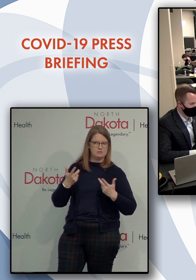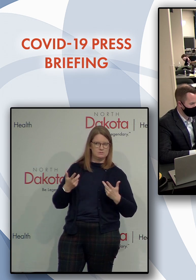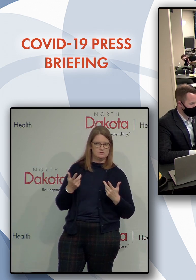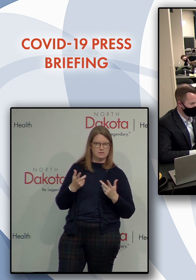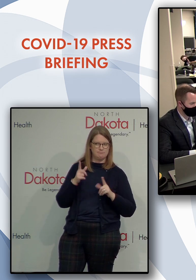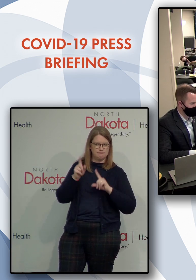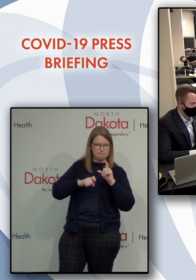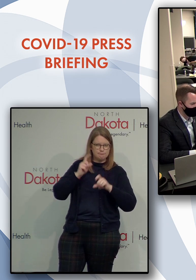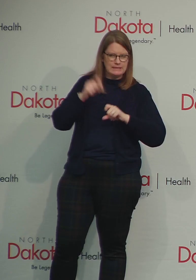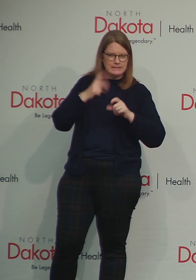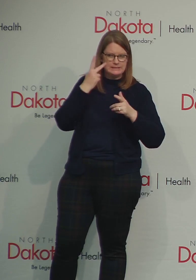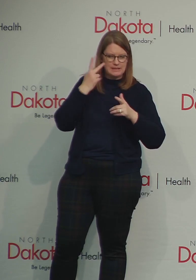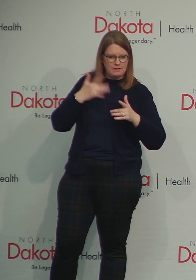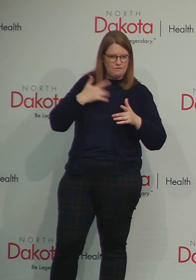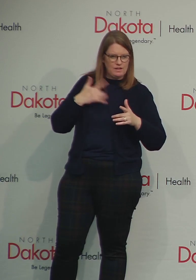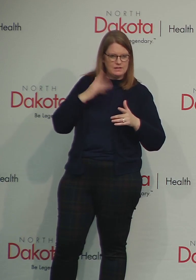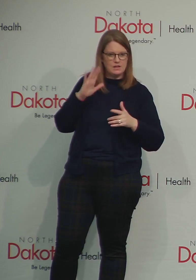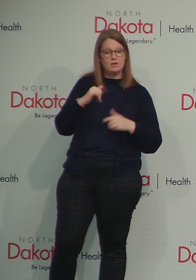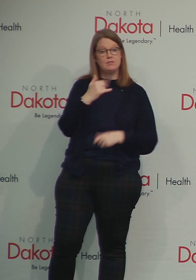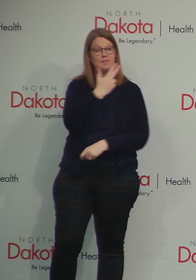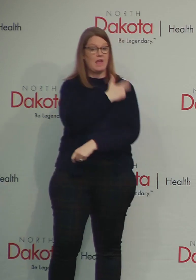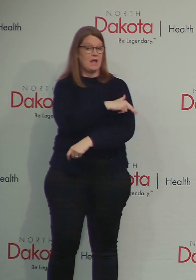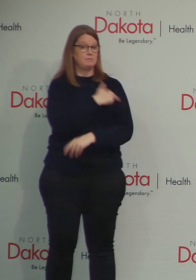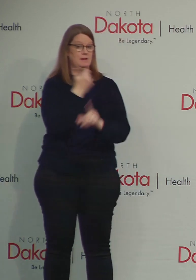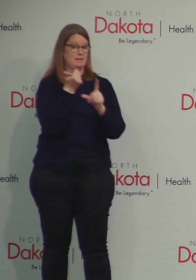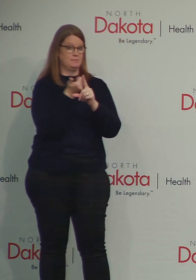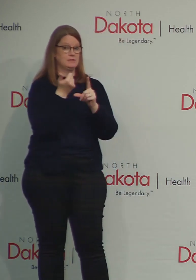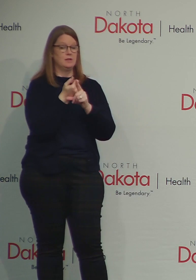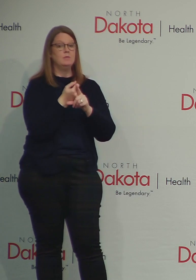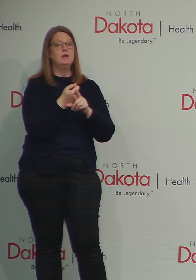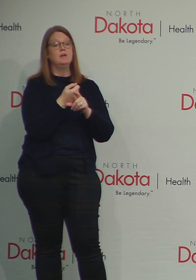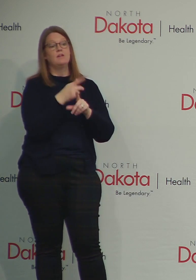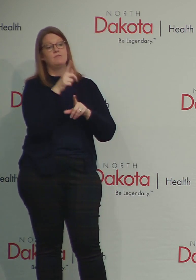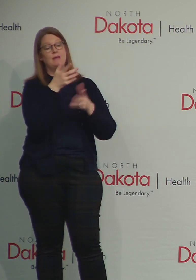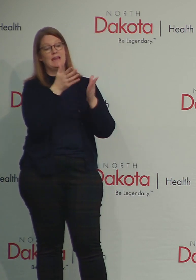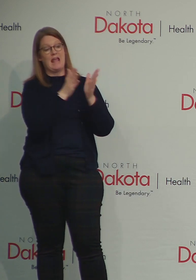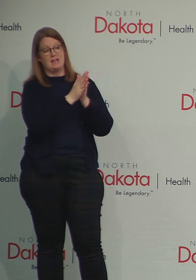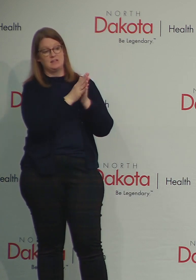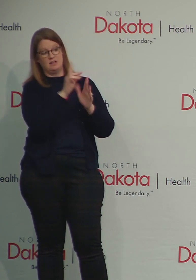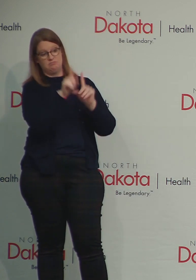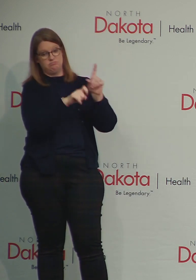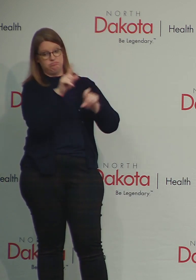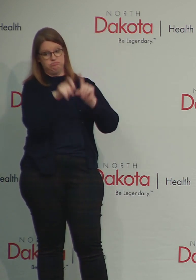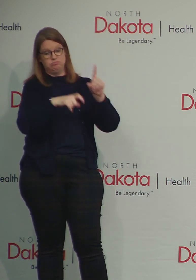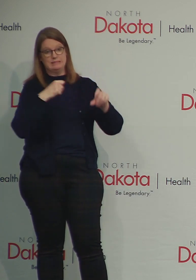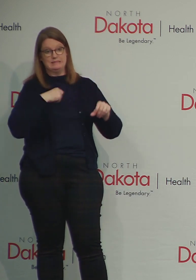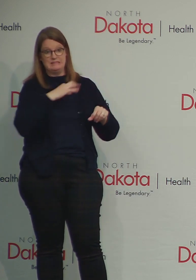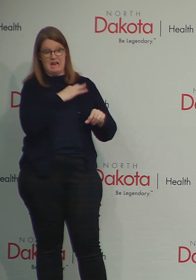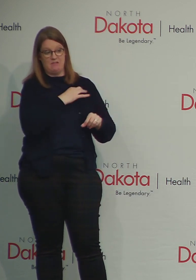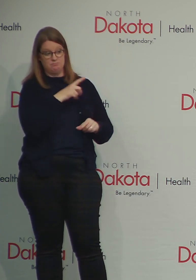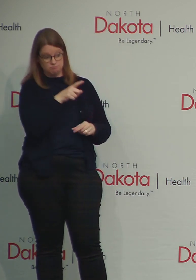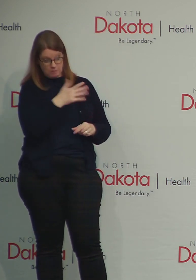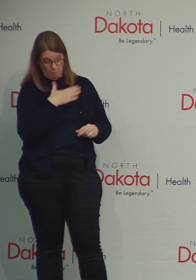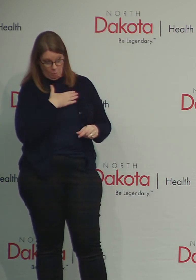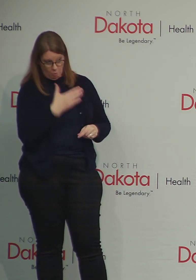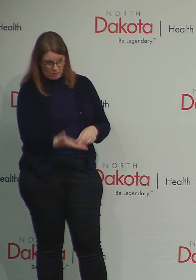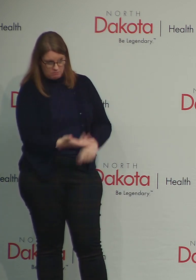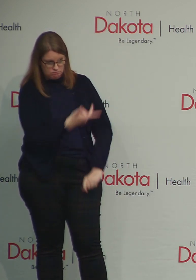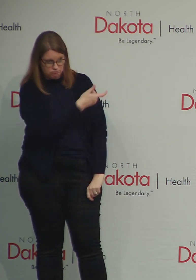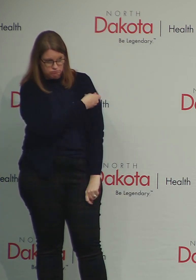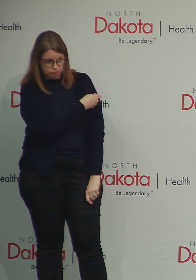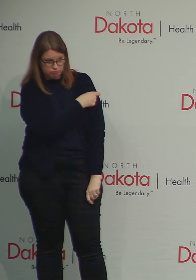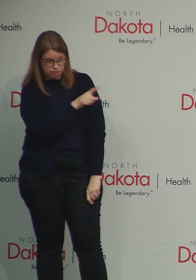issue? The hospitals themselves have been surveying their staff as to their willingness to receive